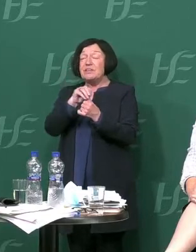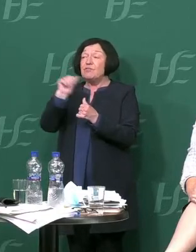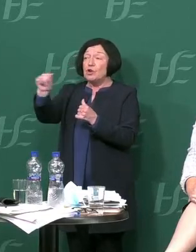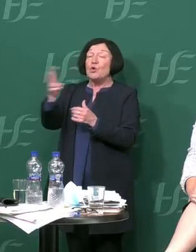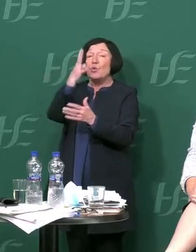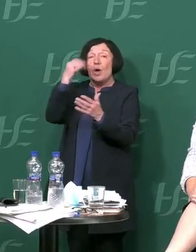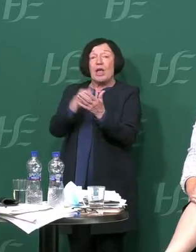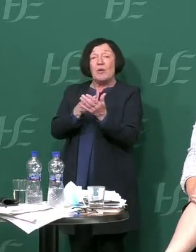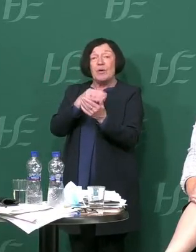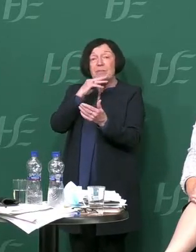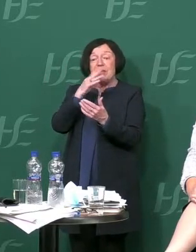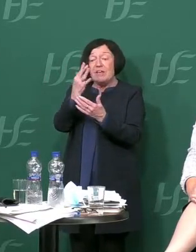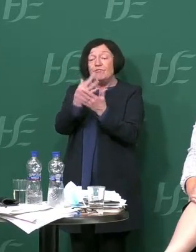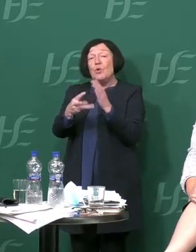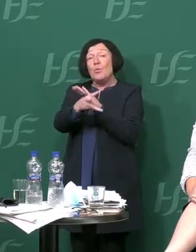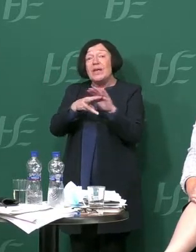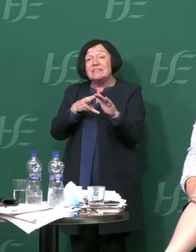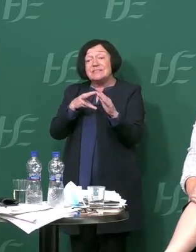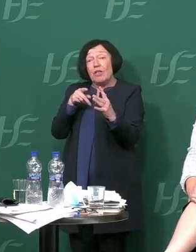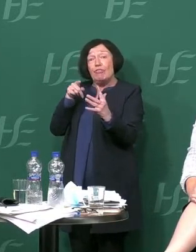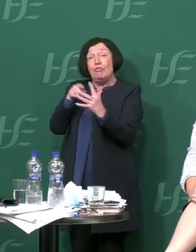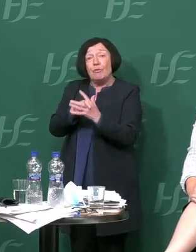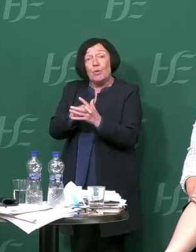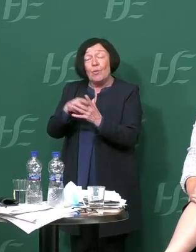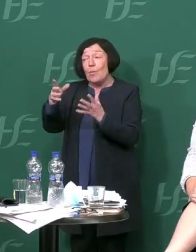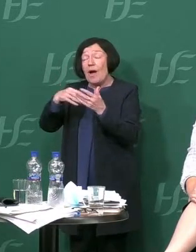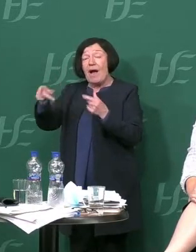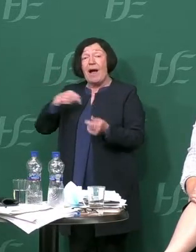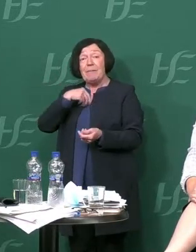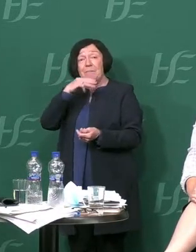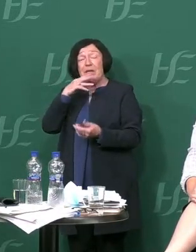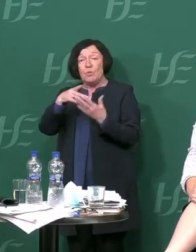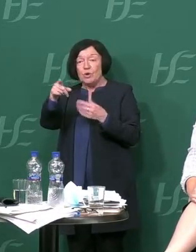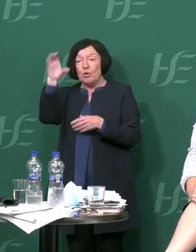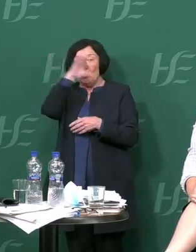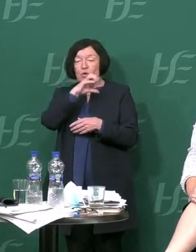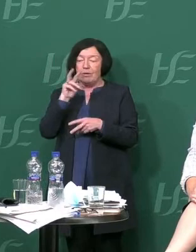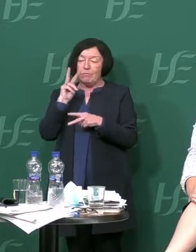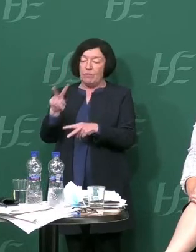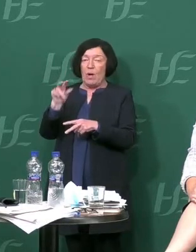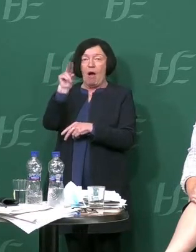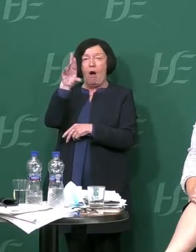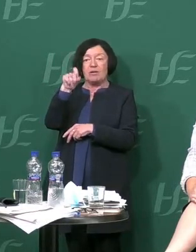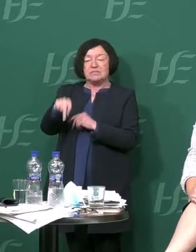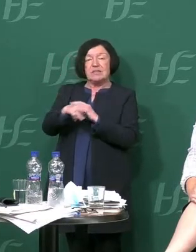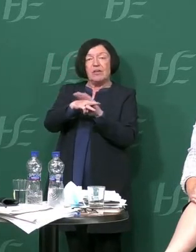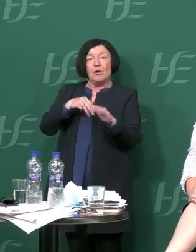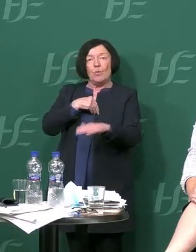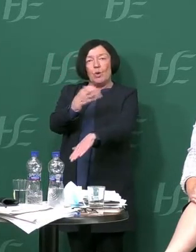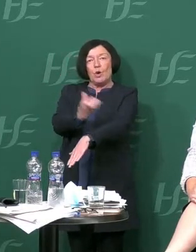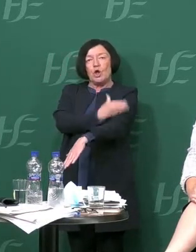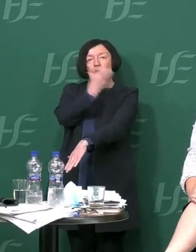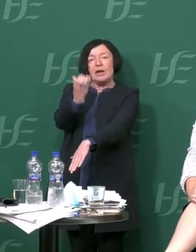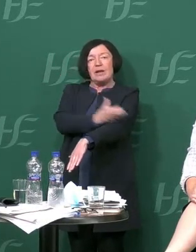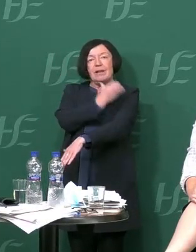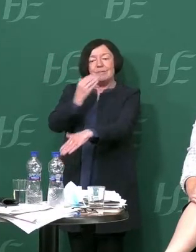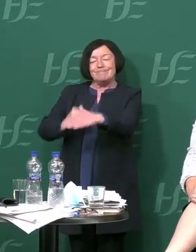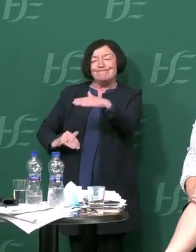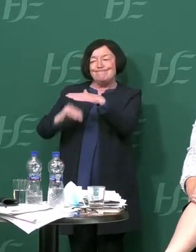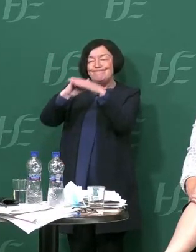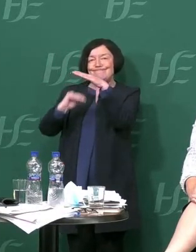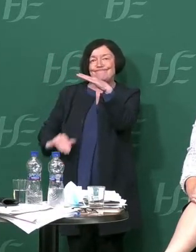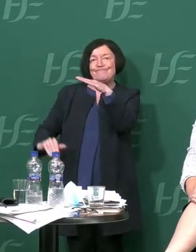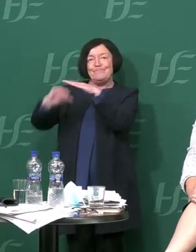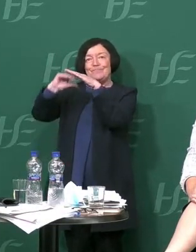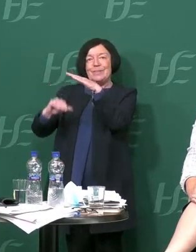question of what we mean by a few weeks to get out of that, what I specifically mean is when you look through August, we'll continue on the maximising